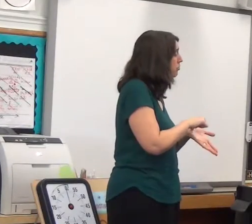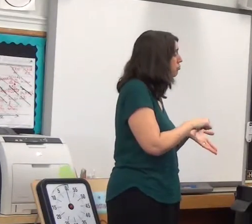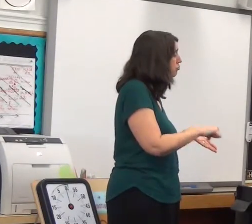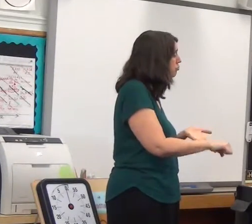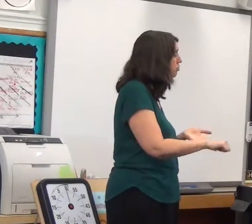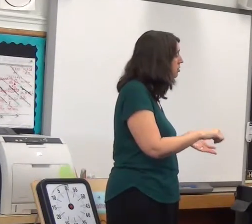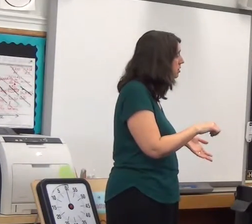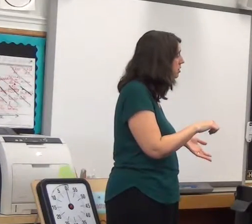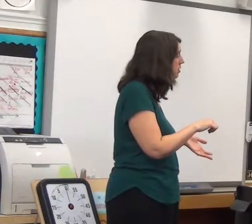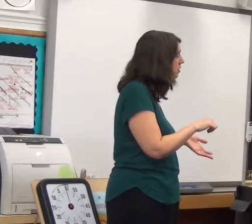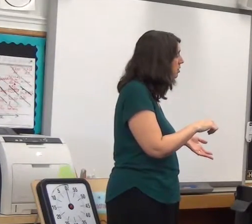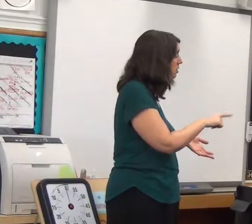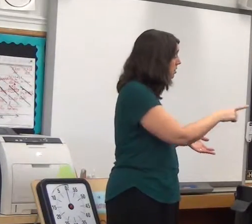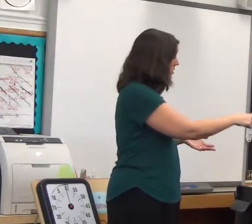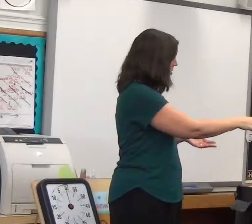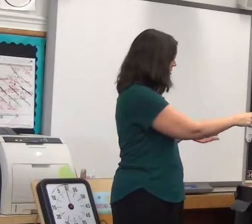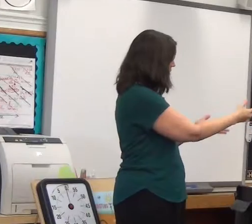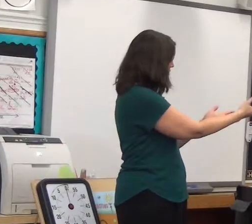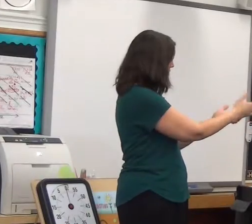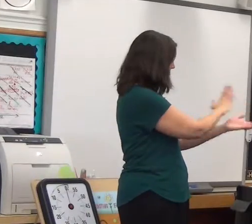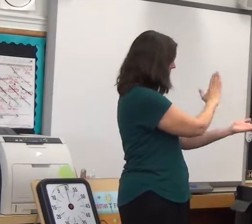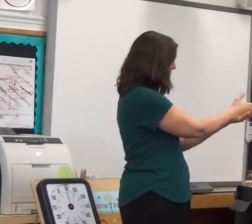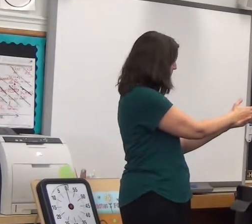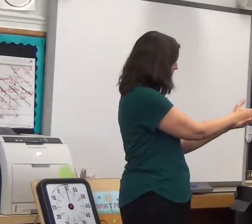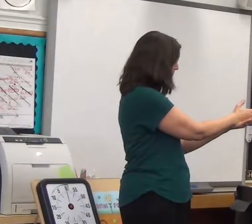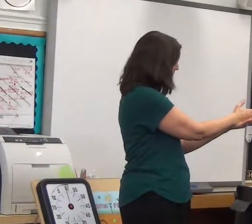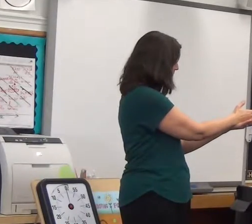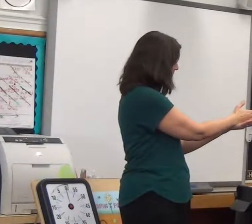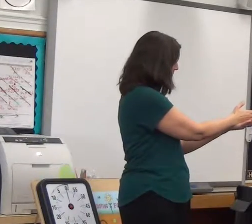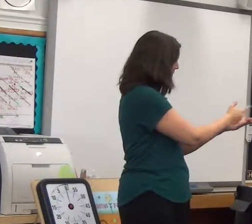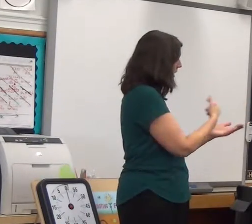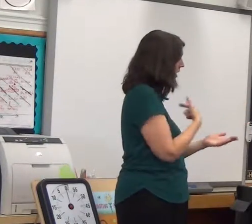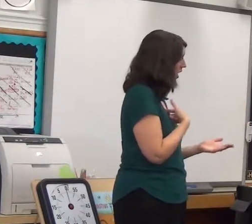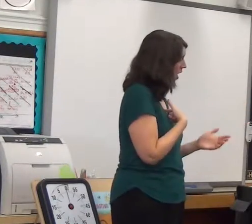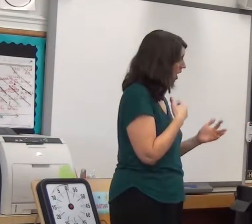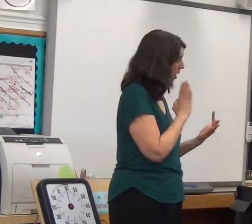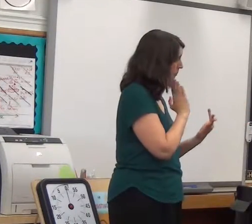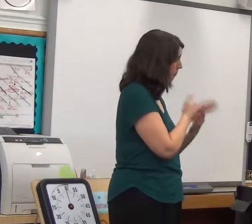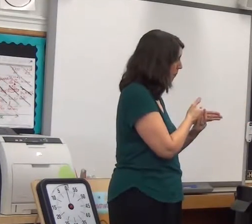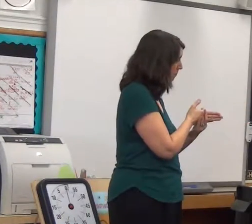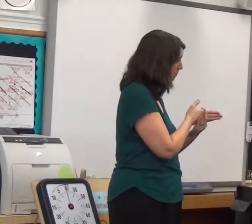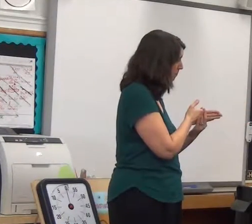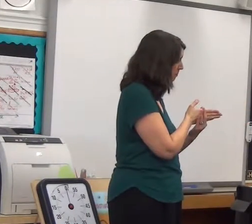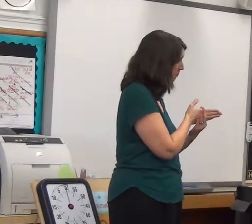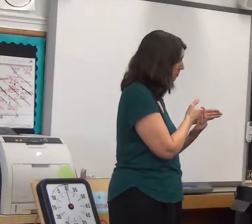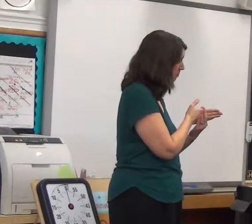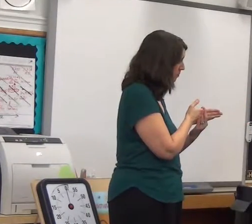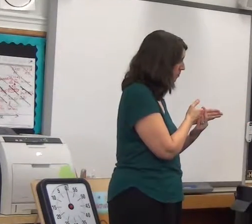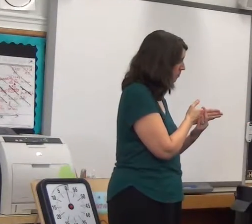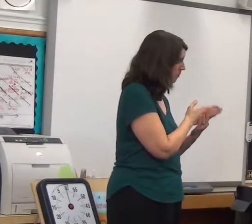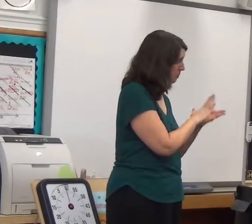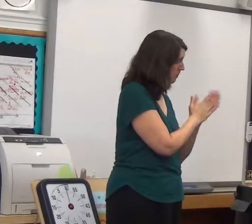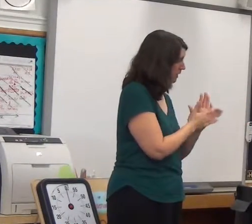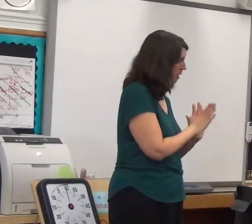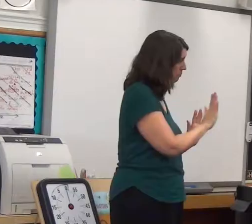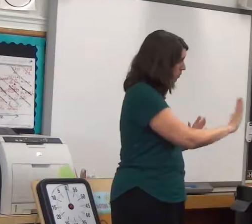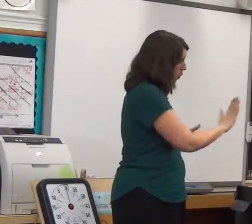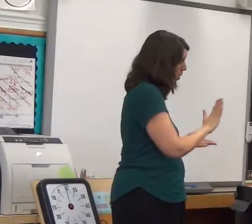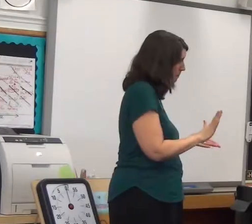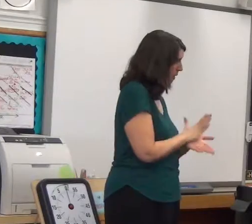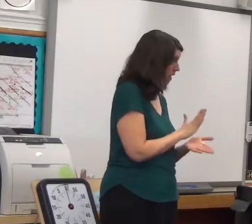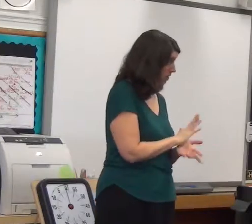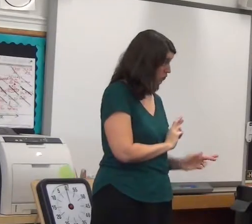book. Wherever you say stop, I'll put the bookmark in, and that will be your